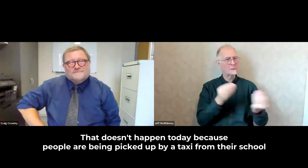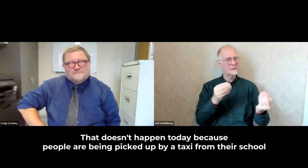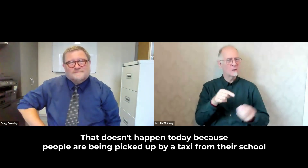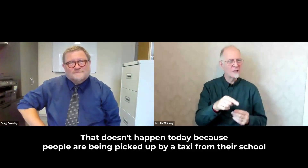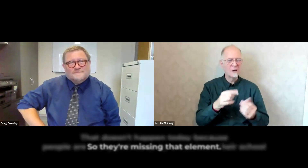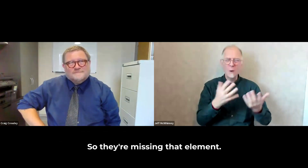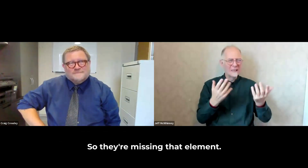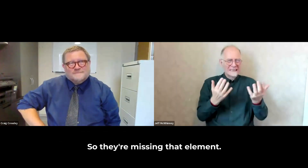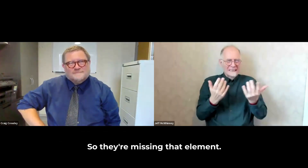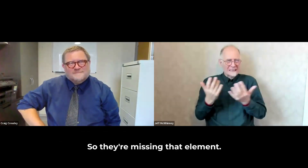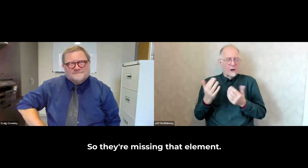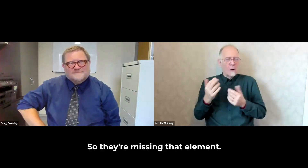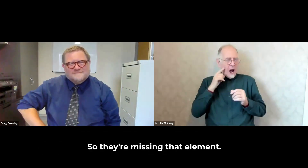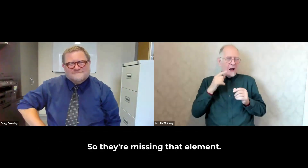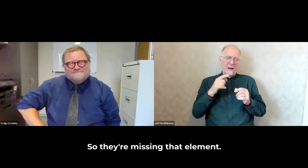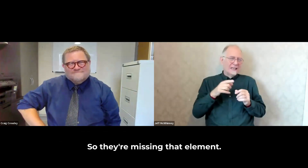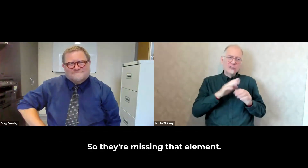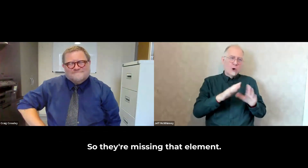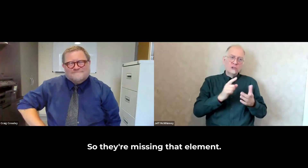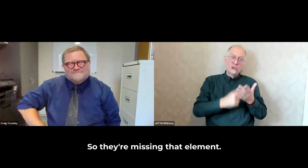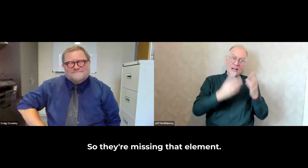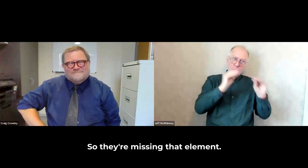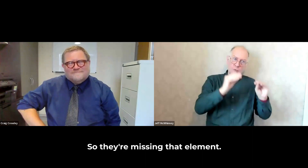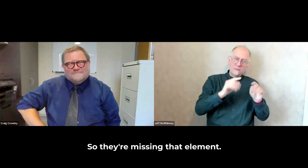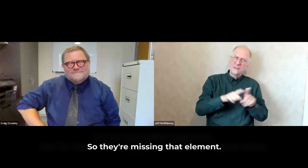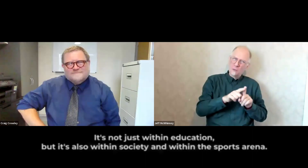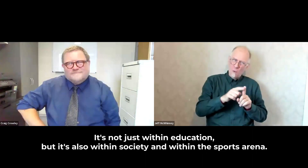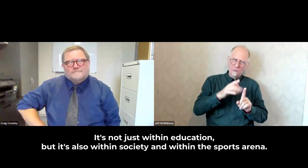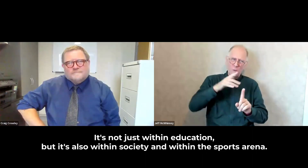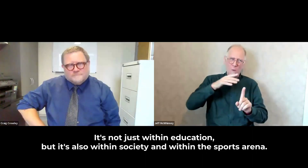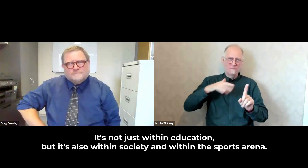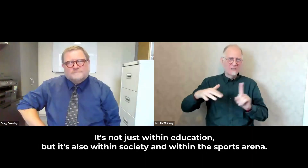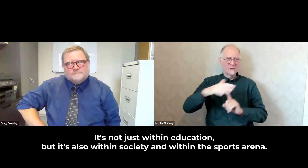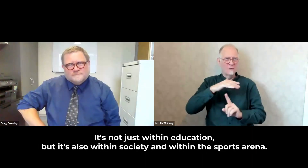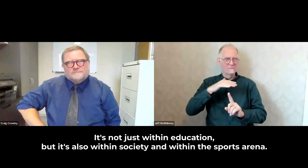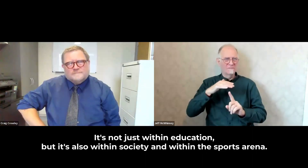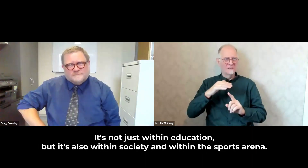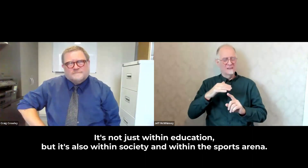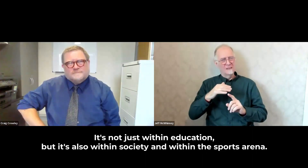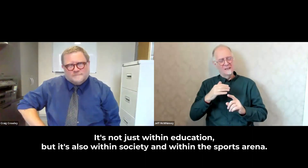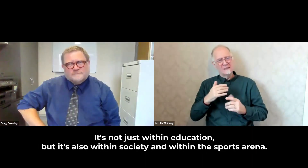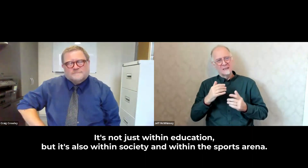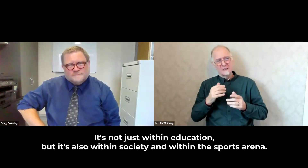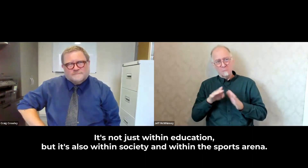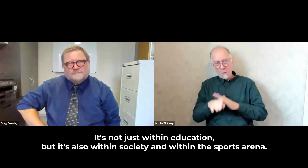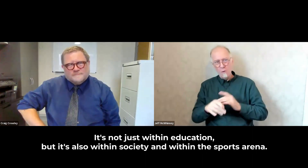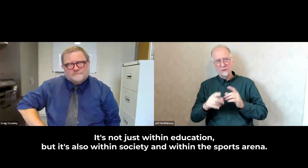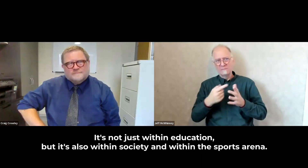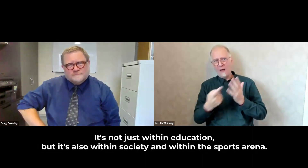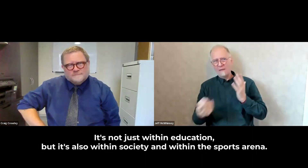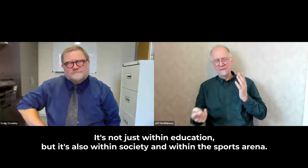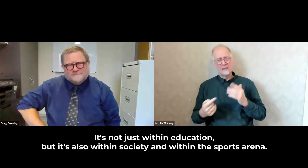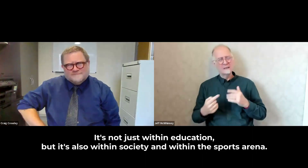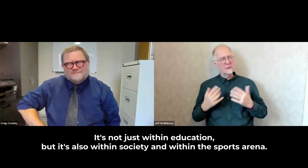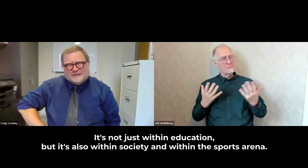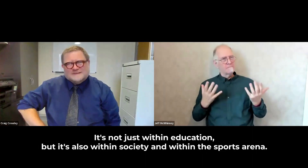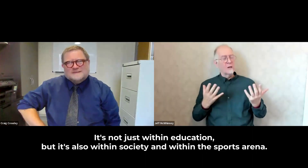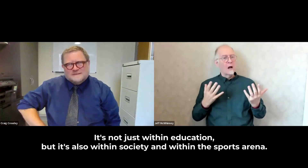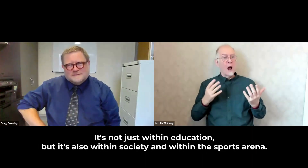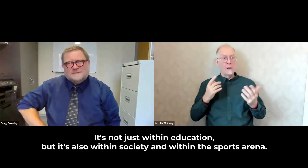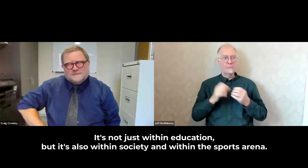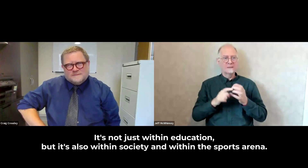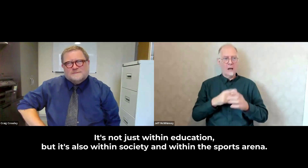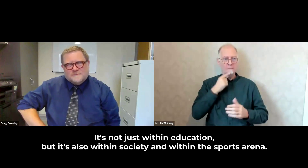their school to home. So they're missing out on that element. It's not just within education, but it's also within